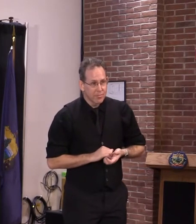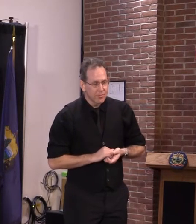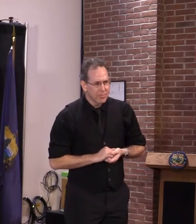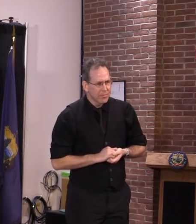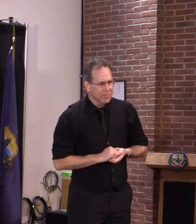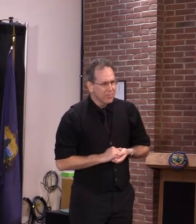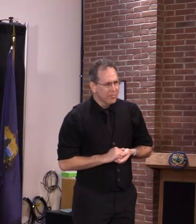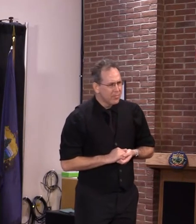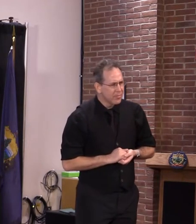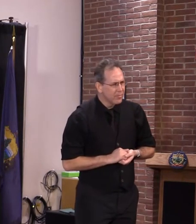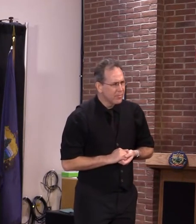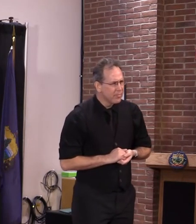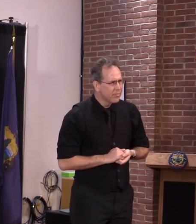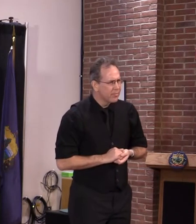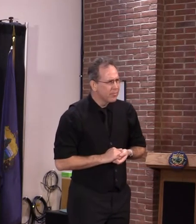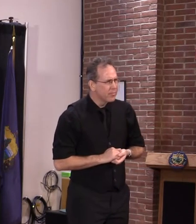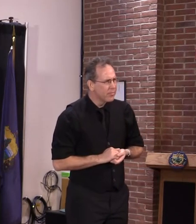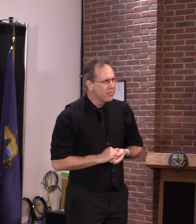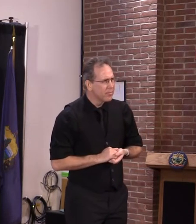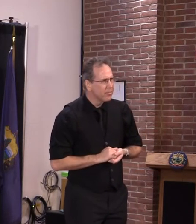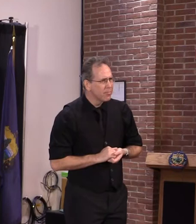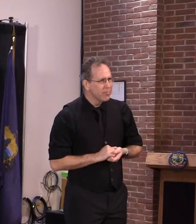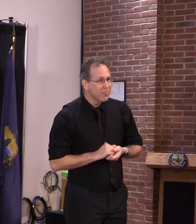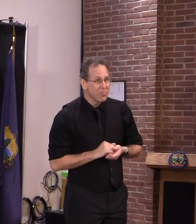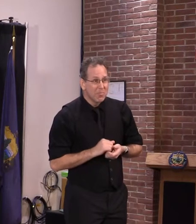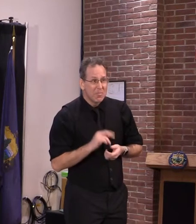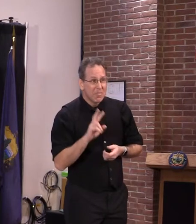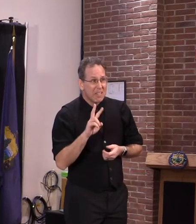Oh, I see Lisa in the...